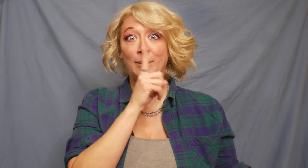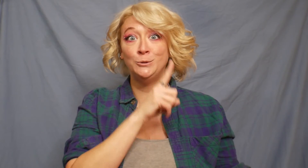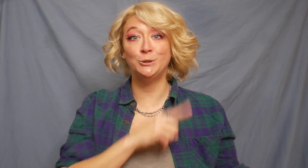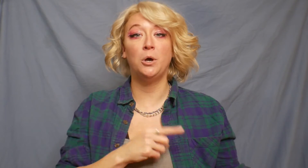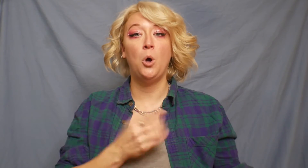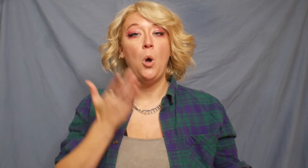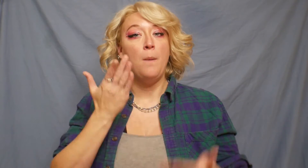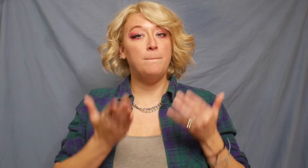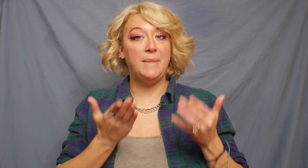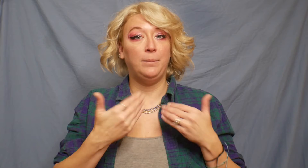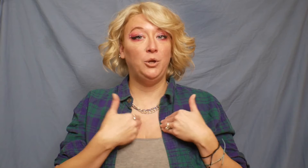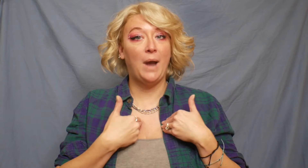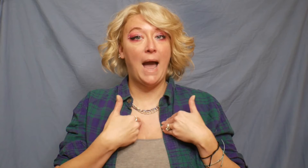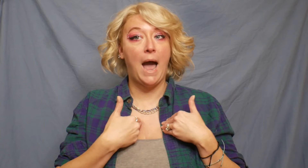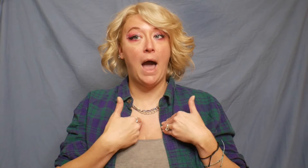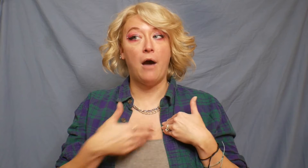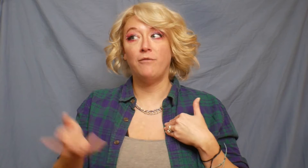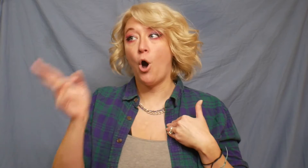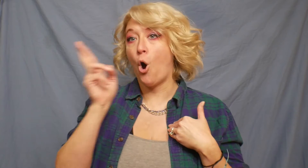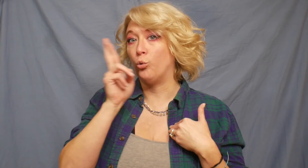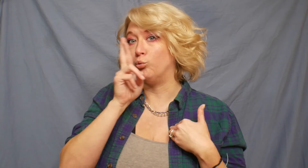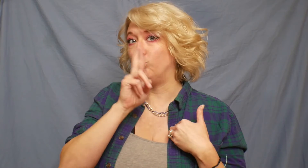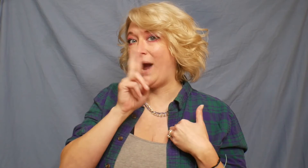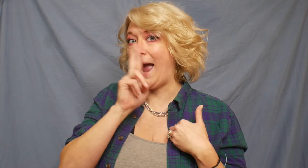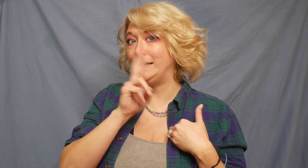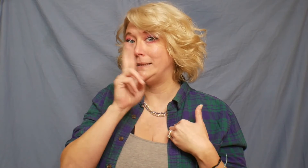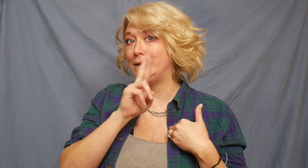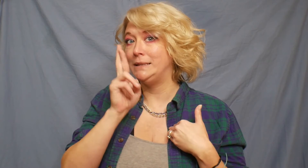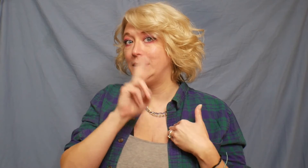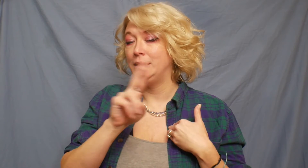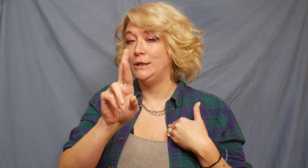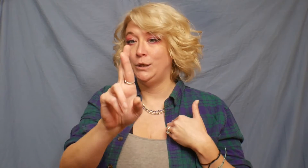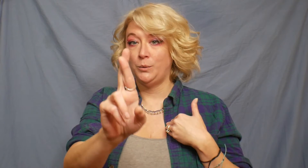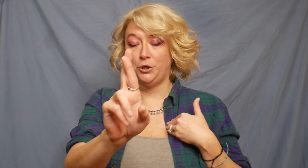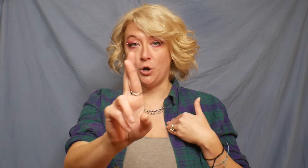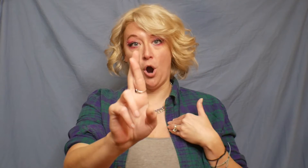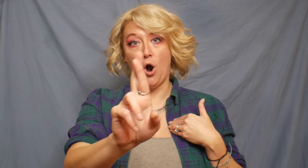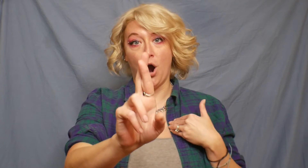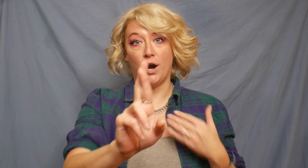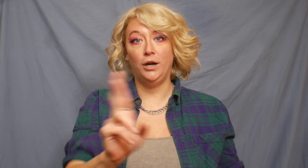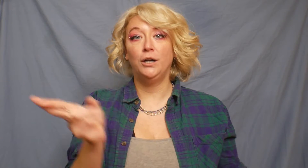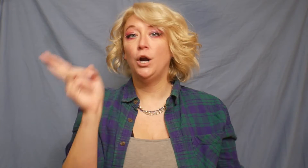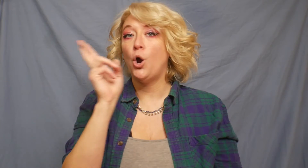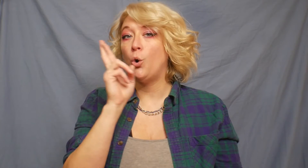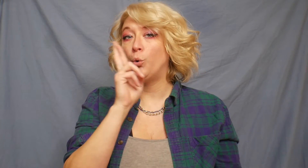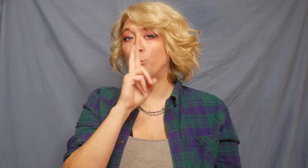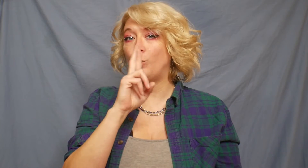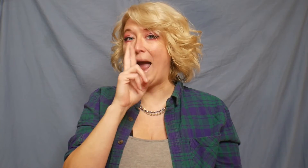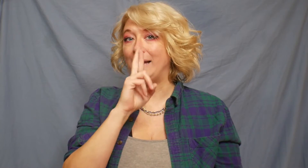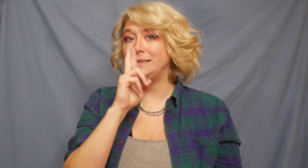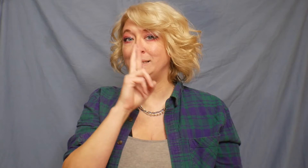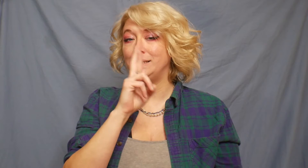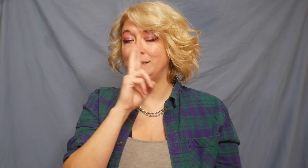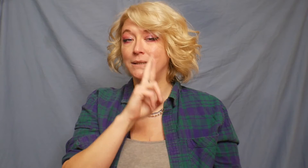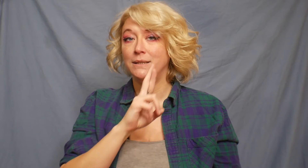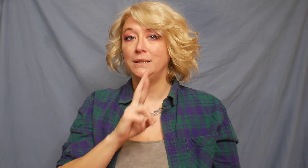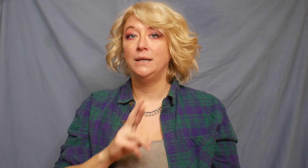mouse. Maybe you have a rat with your R, rat.